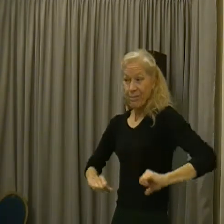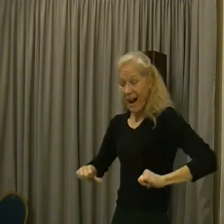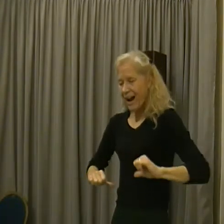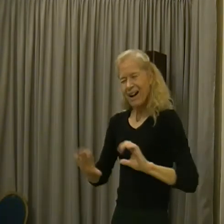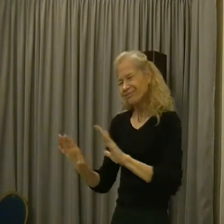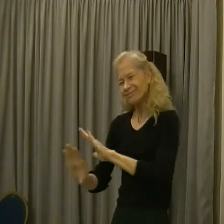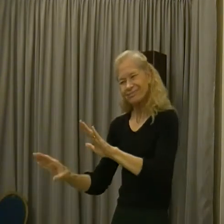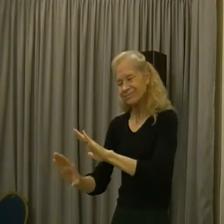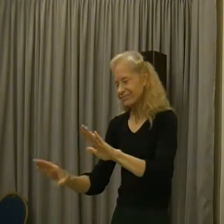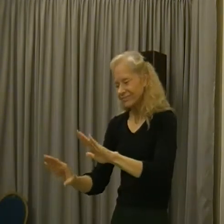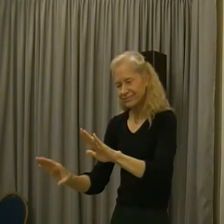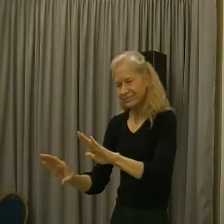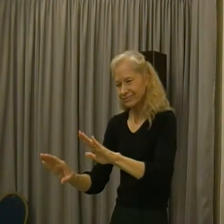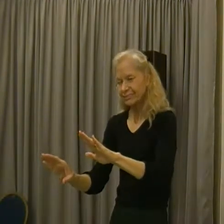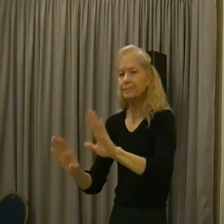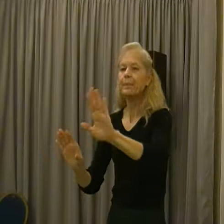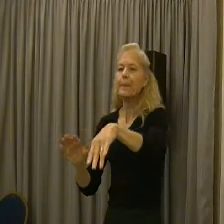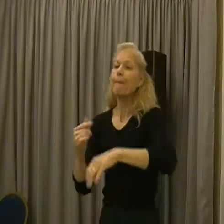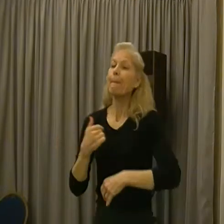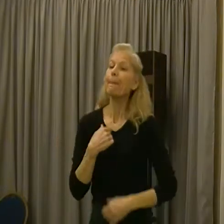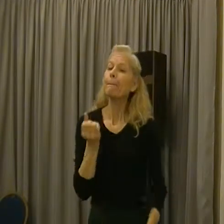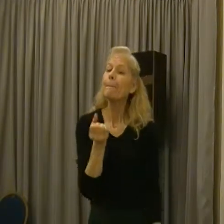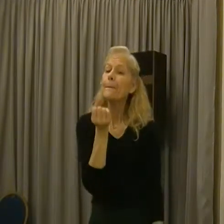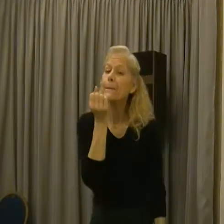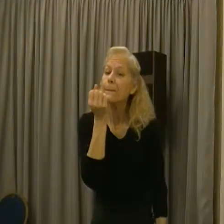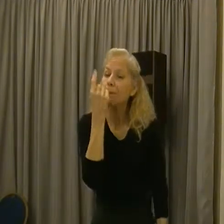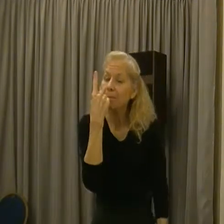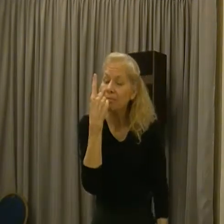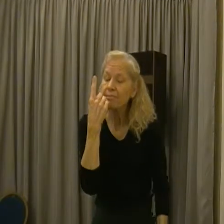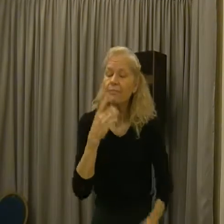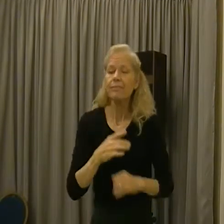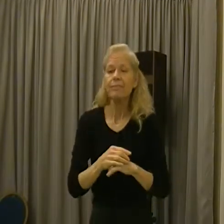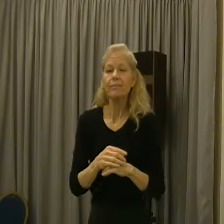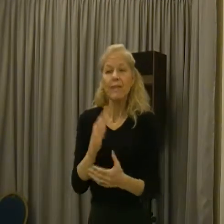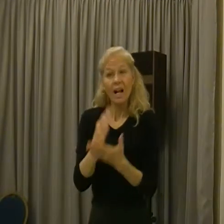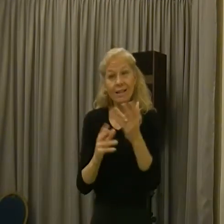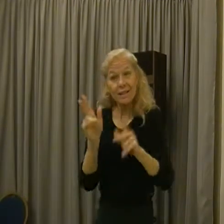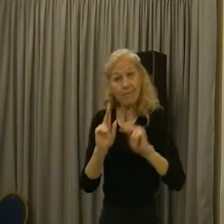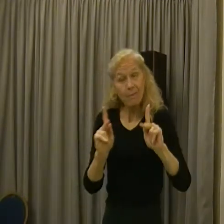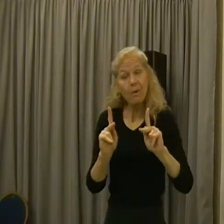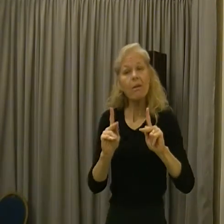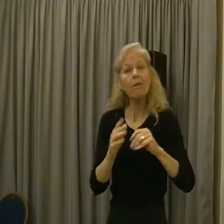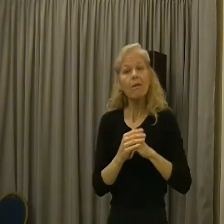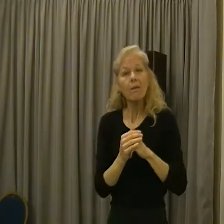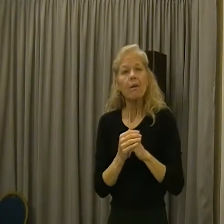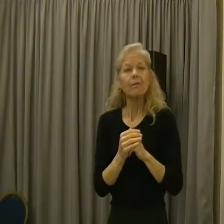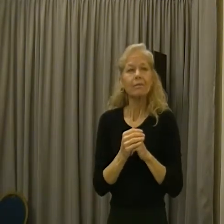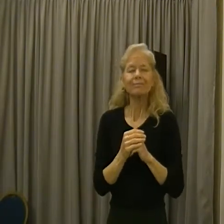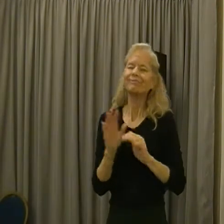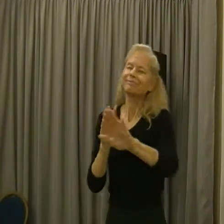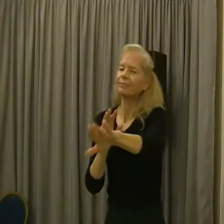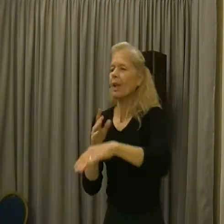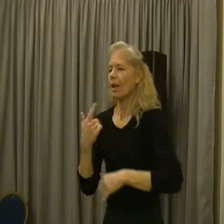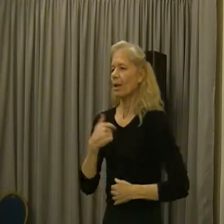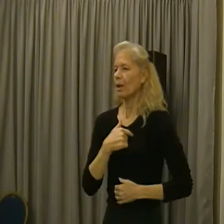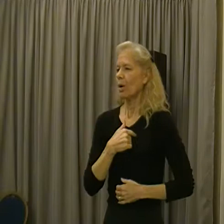higher IQ, perhaps, than others. And wanting to get into the, you know, perhaps the big league